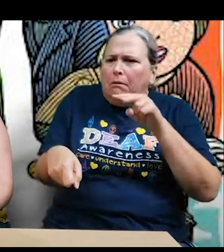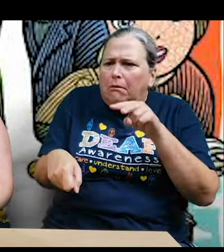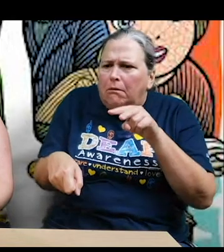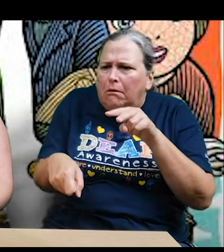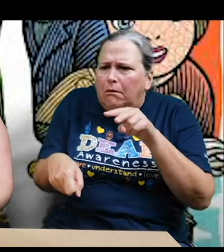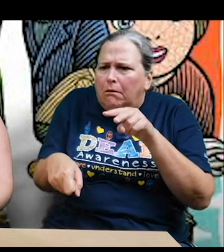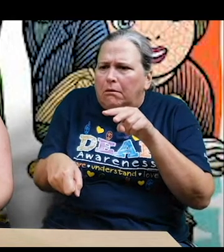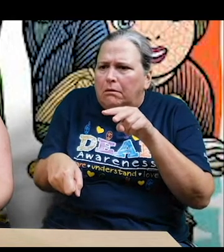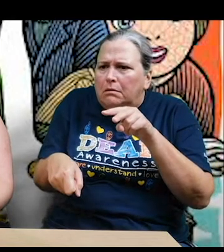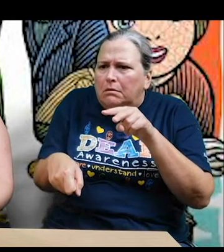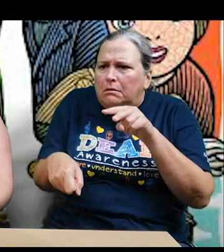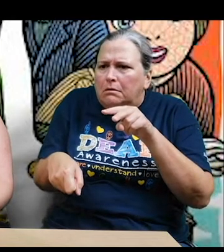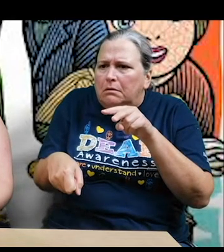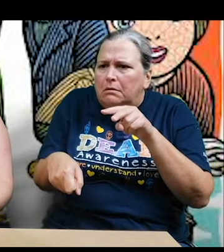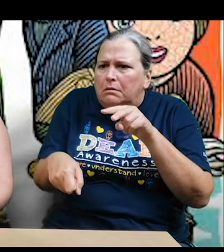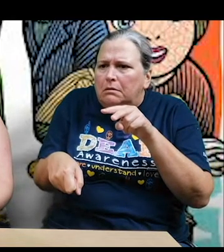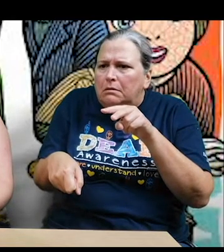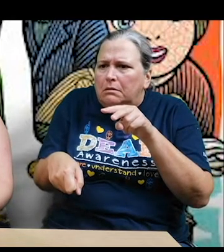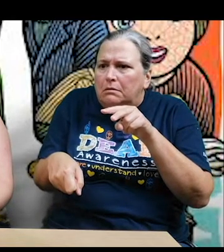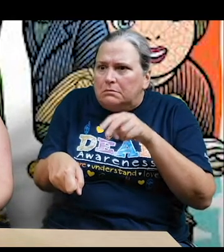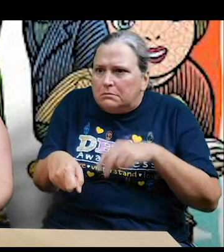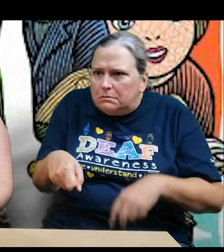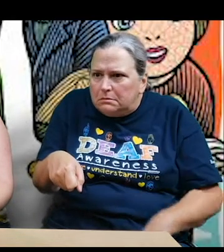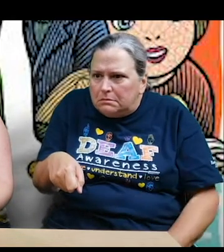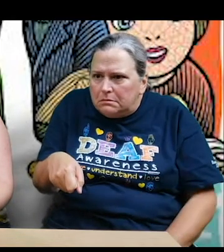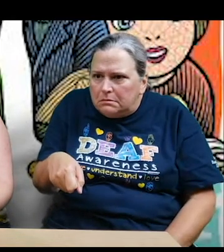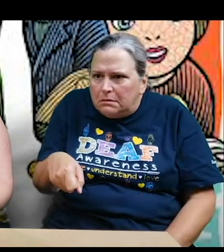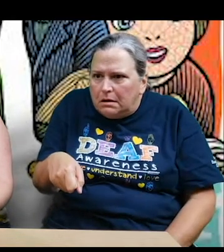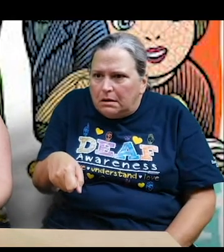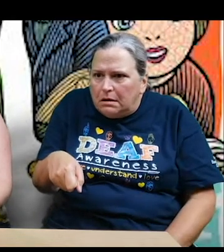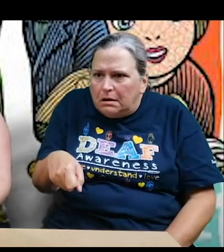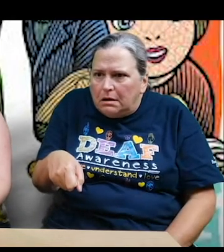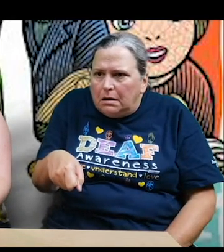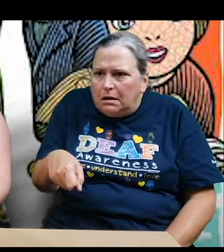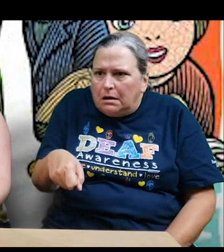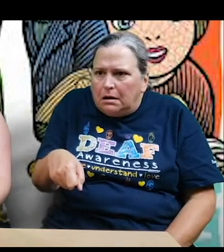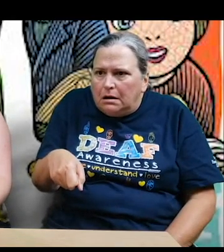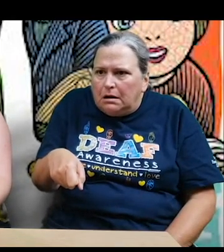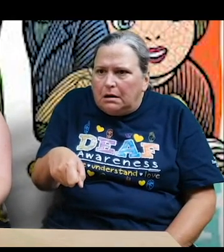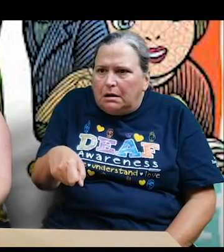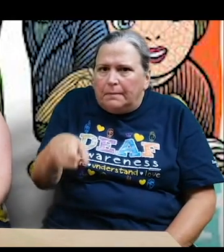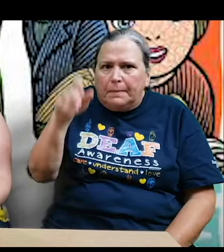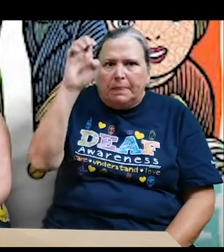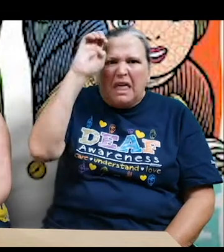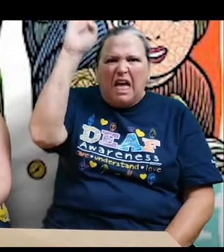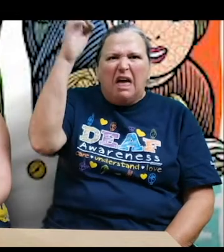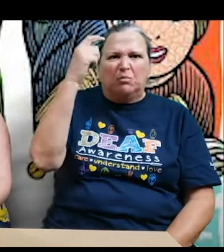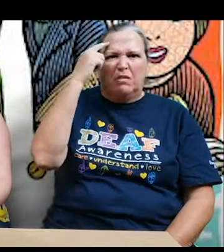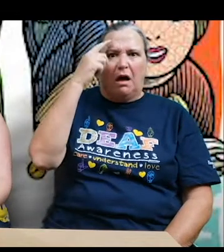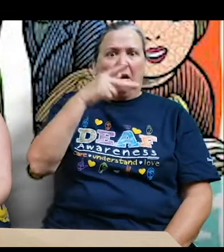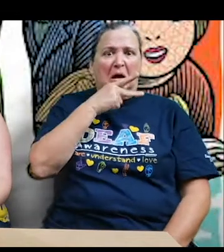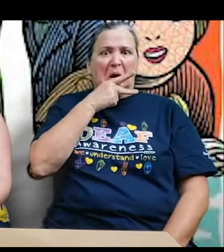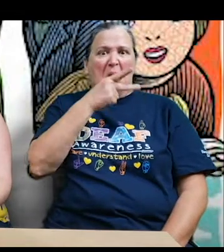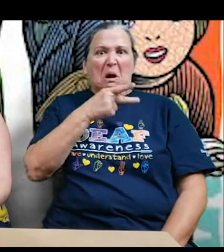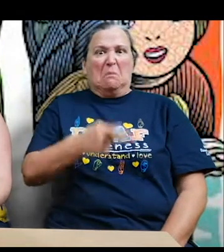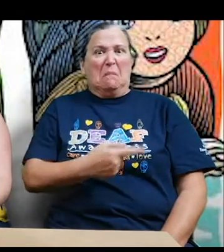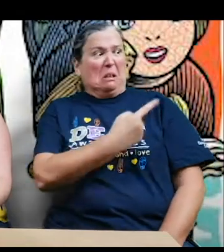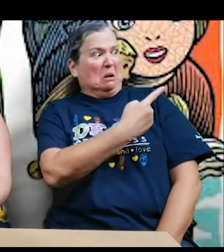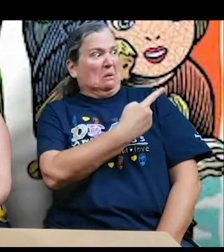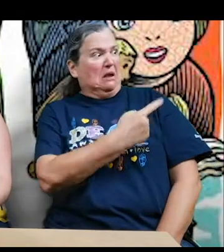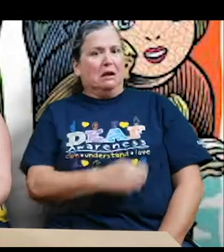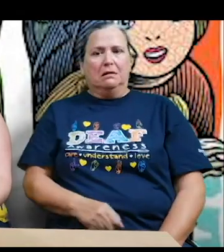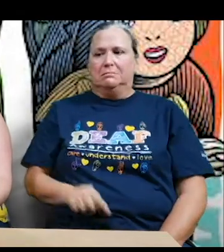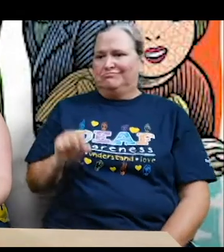with deep, dark eyes. "Pellegrina?" thought the rabbit. She nodded at